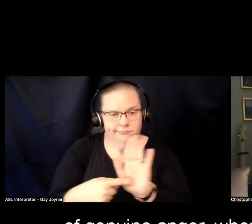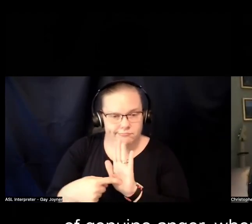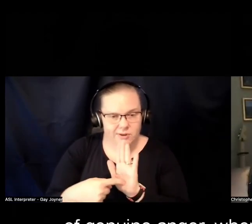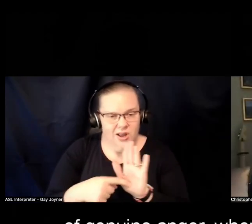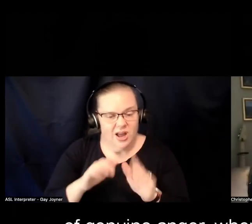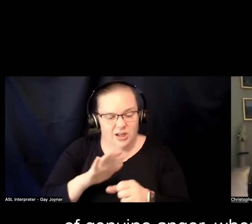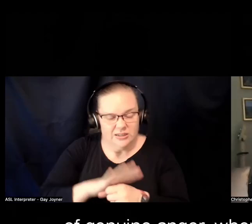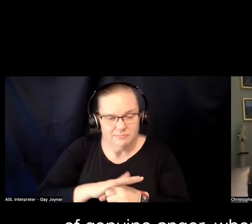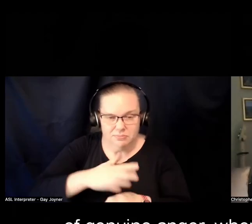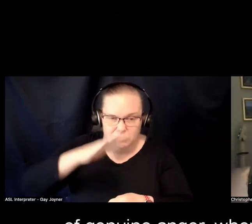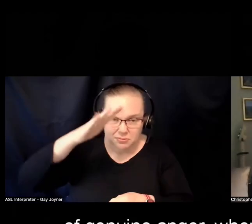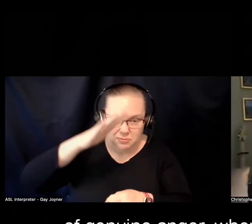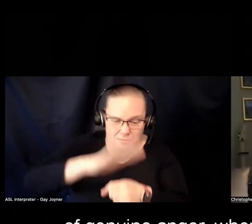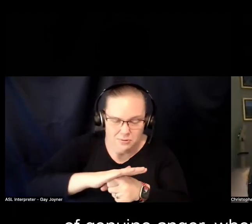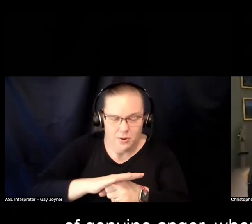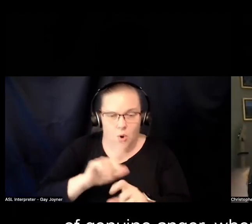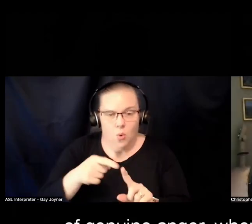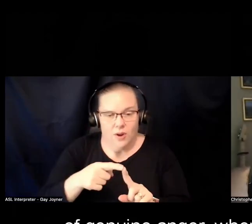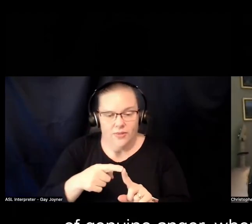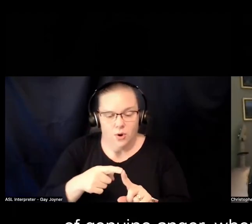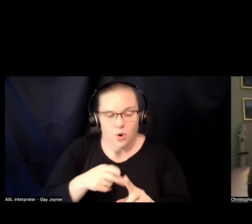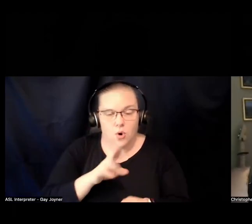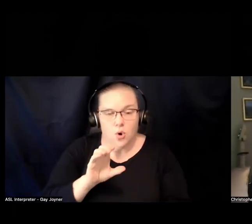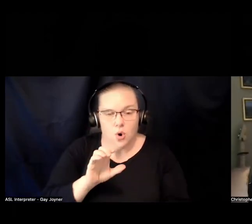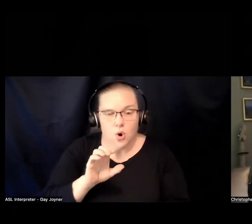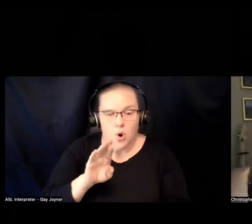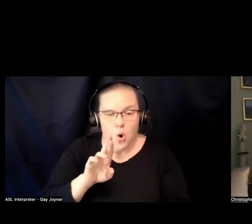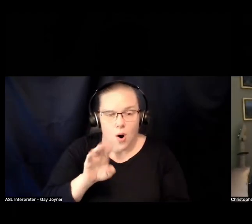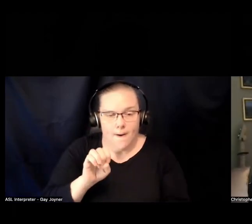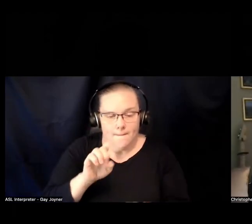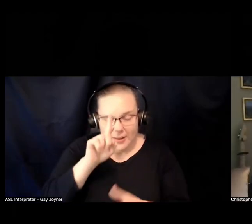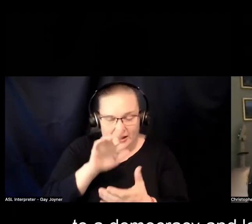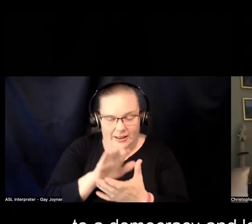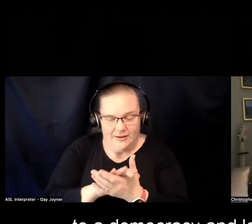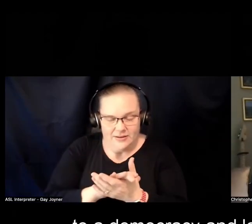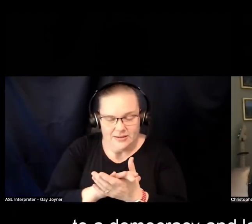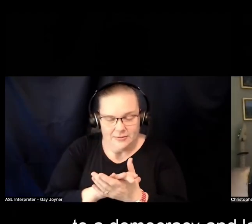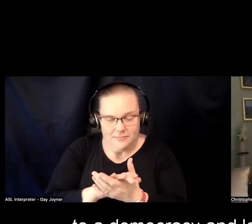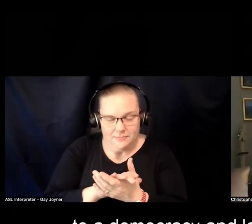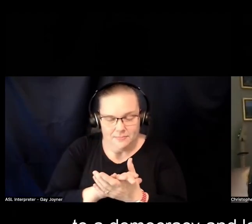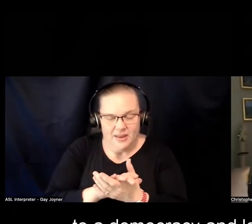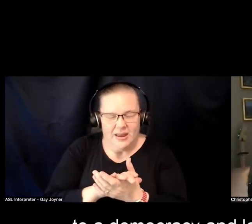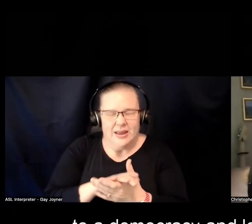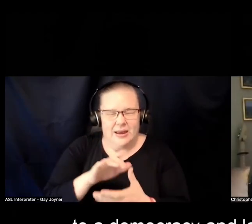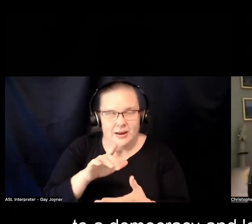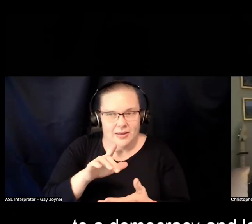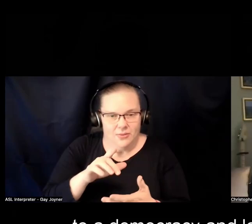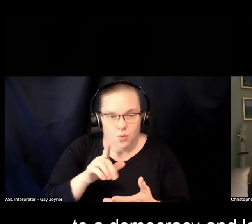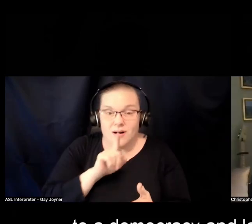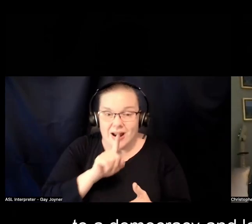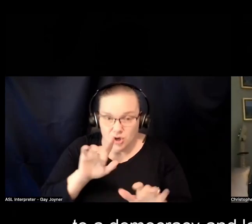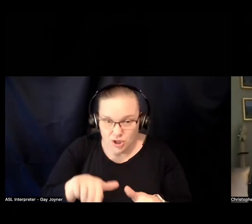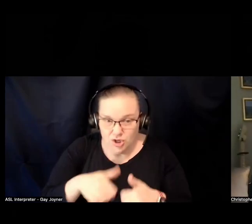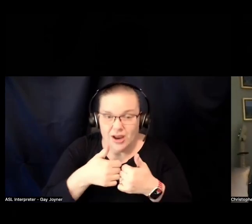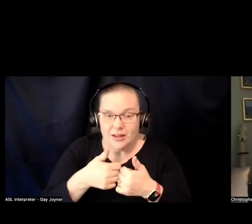core beliefs, the women's right to vote, social equality, fidelity to a democracy, and loyalty to America,